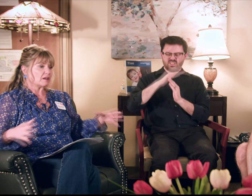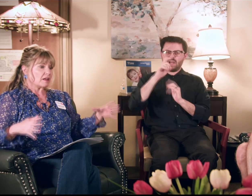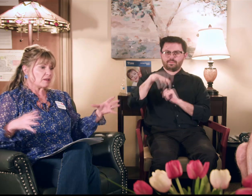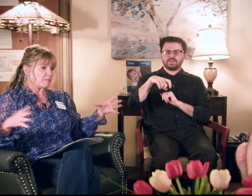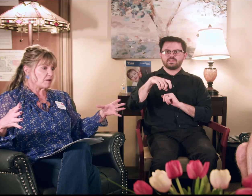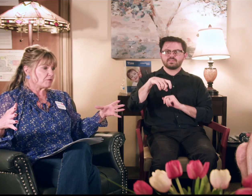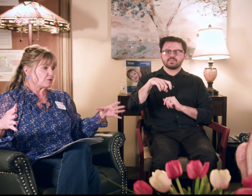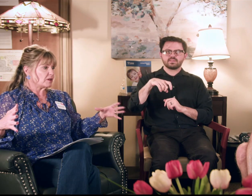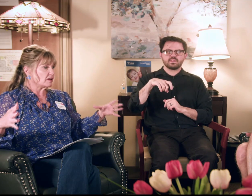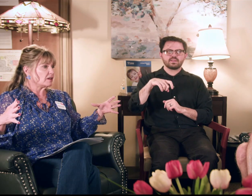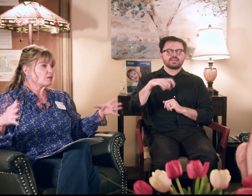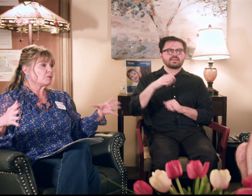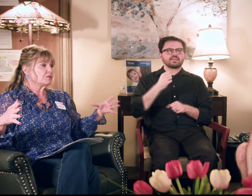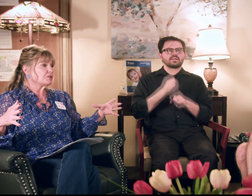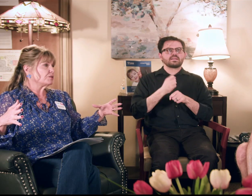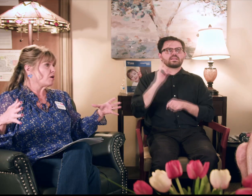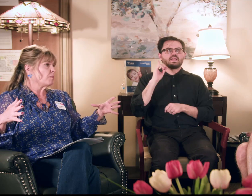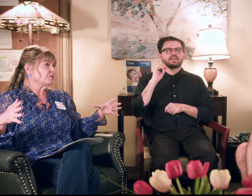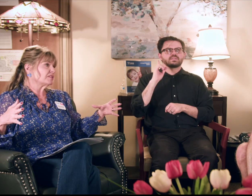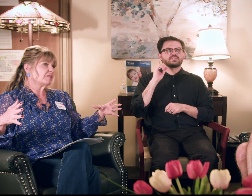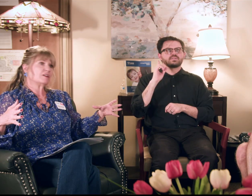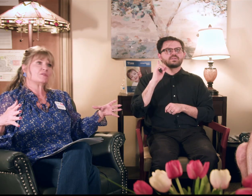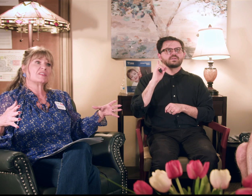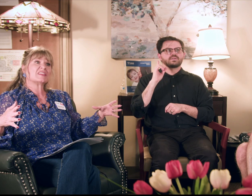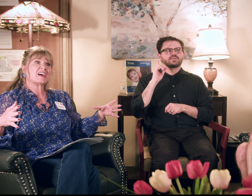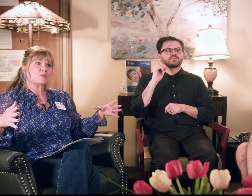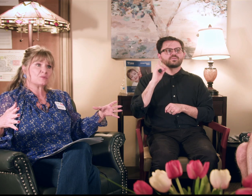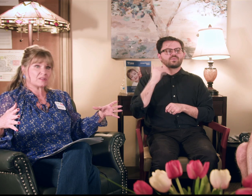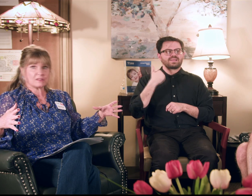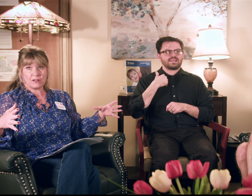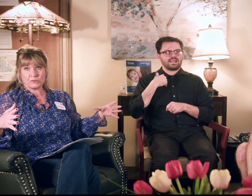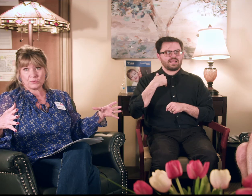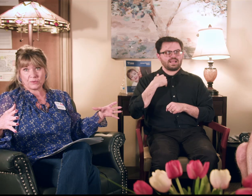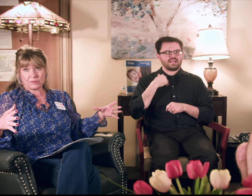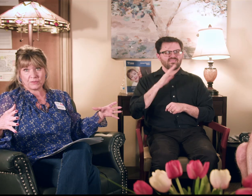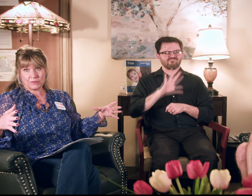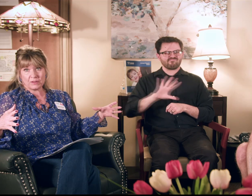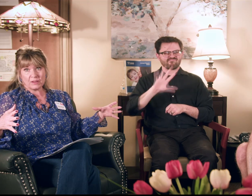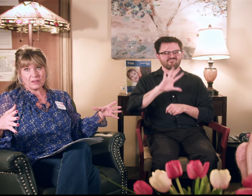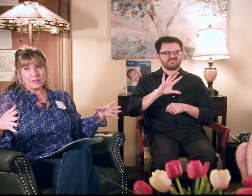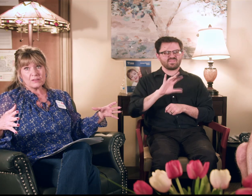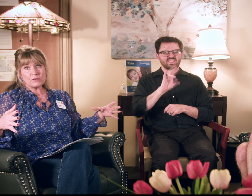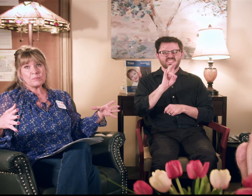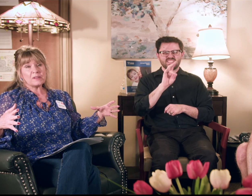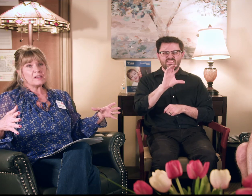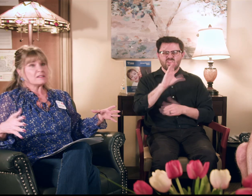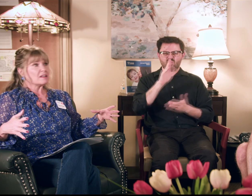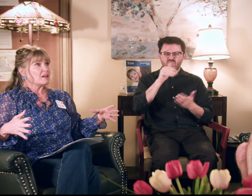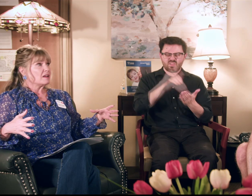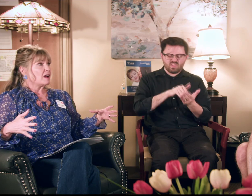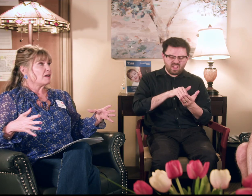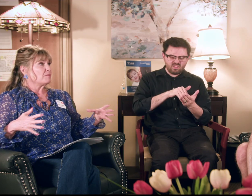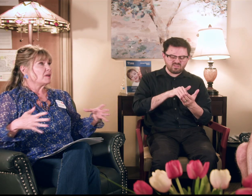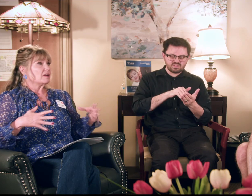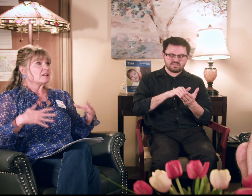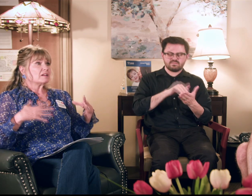year, in the amount of food, it equaled to almost $700,000 worth of food. So